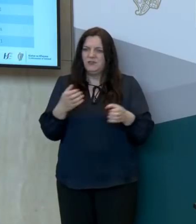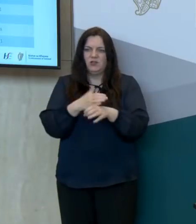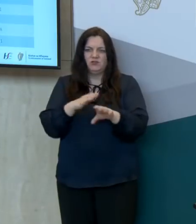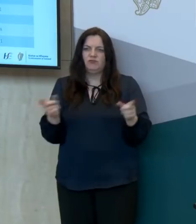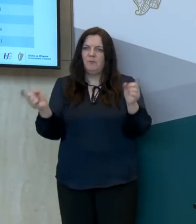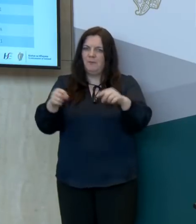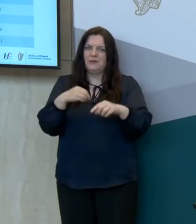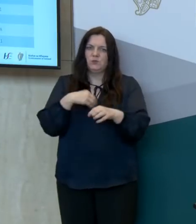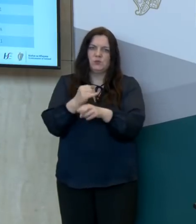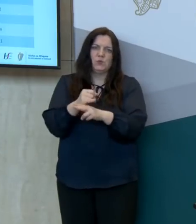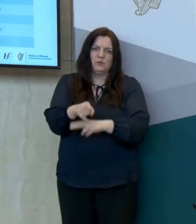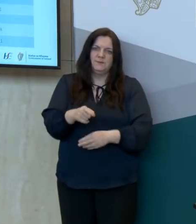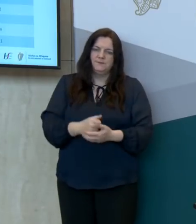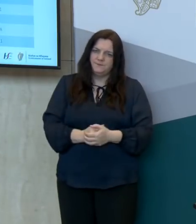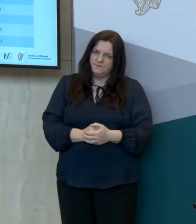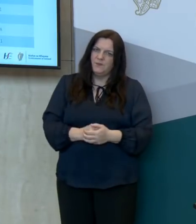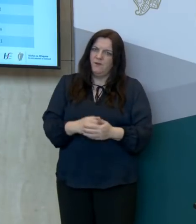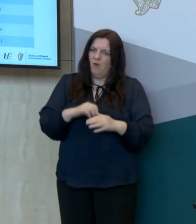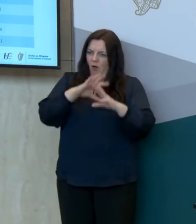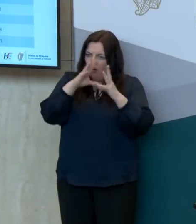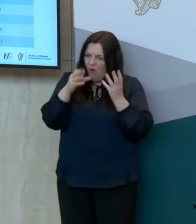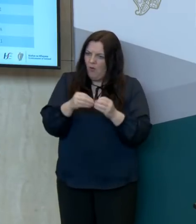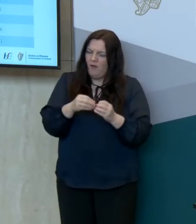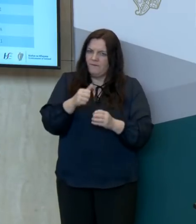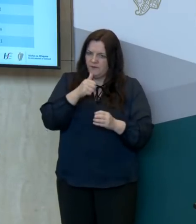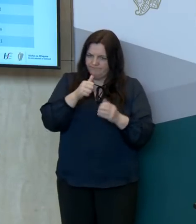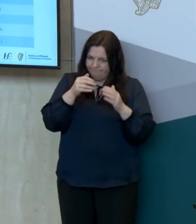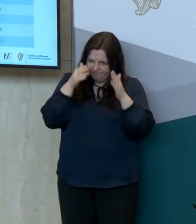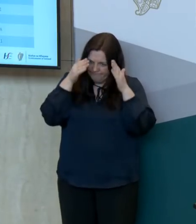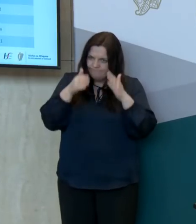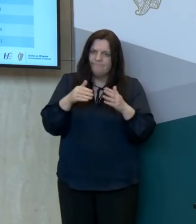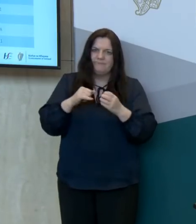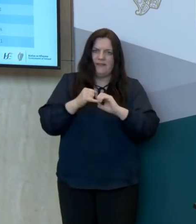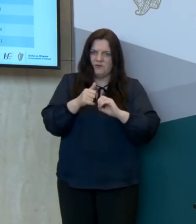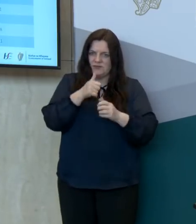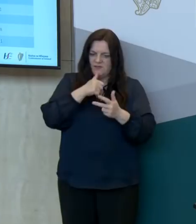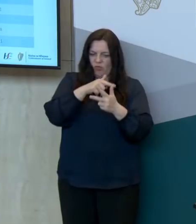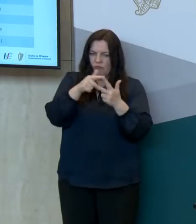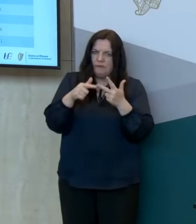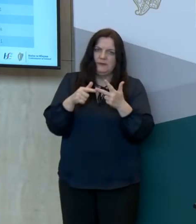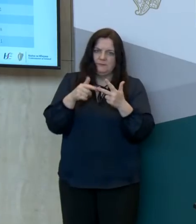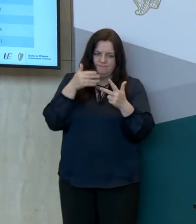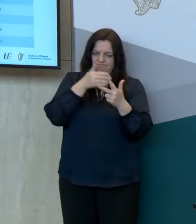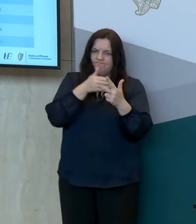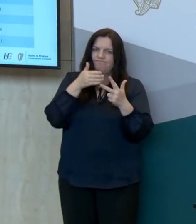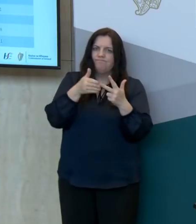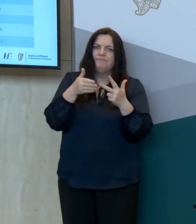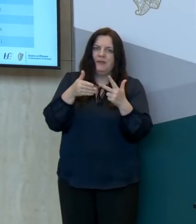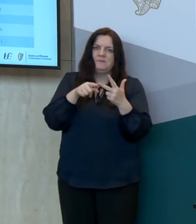school. And all of our efforts need to be focused on those 3 aims.